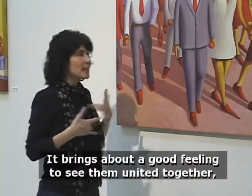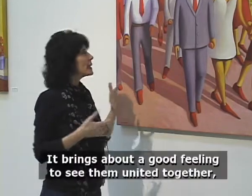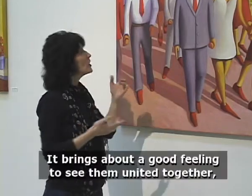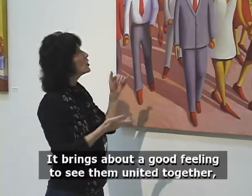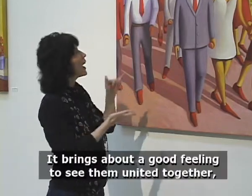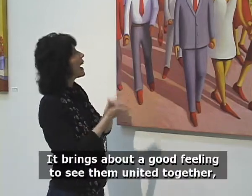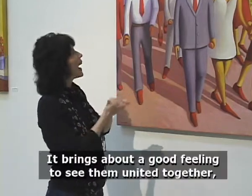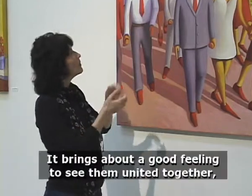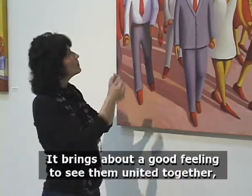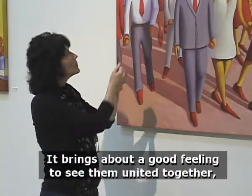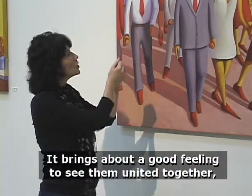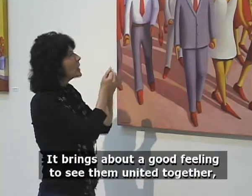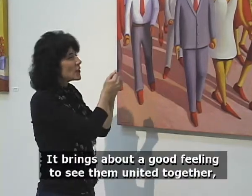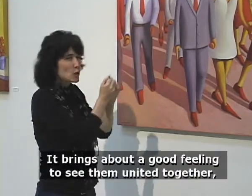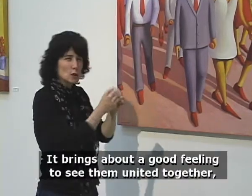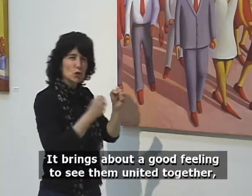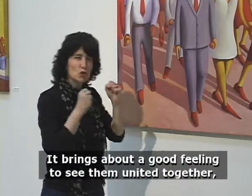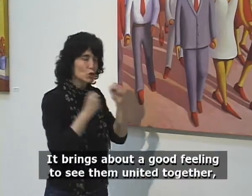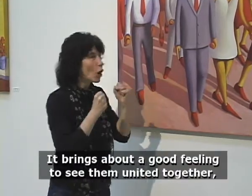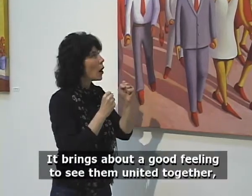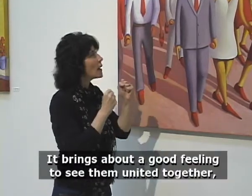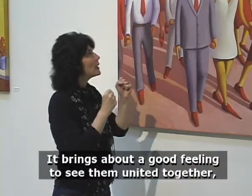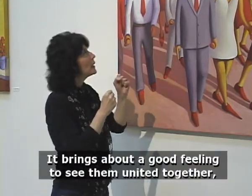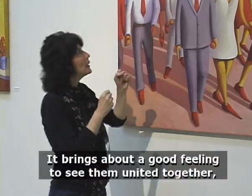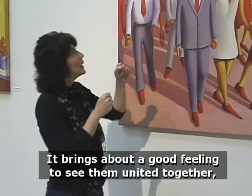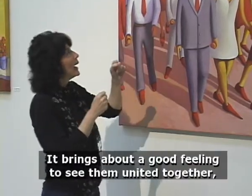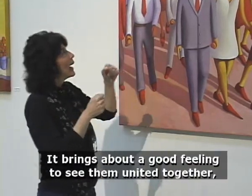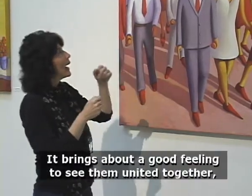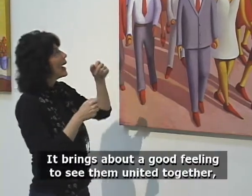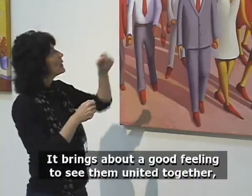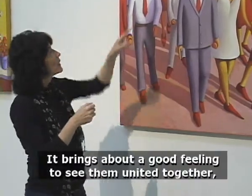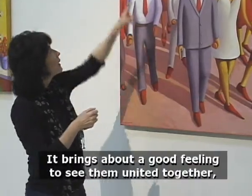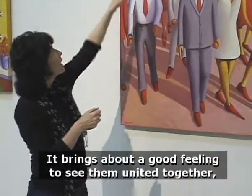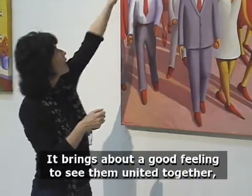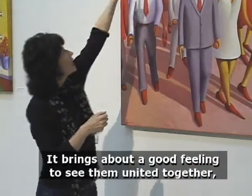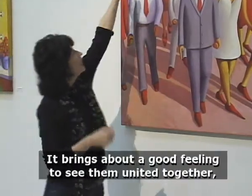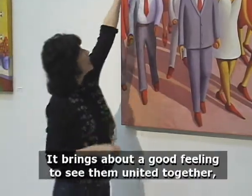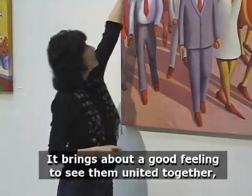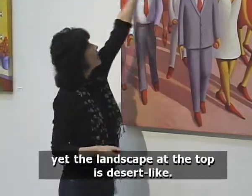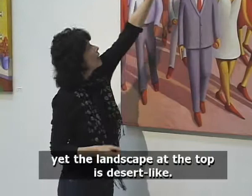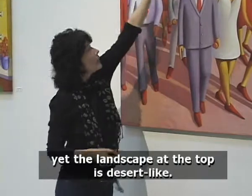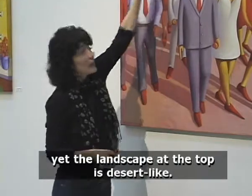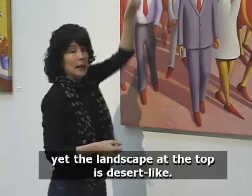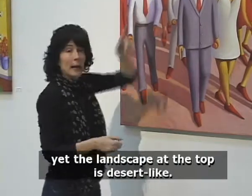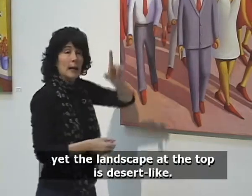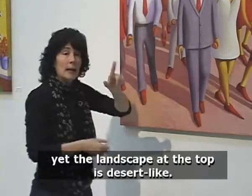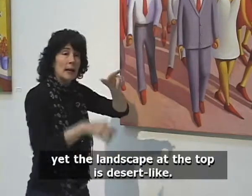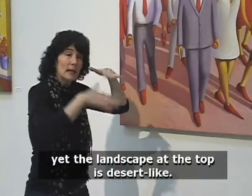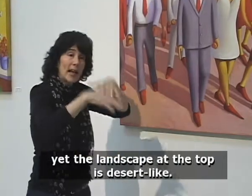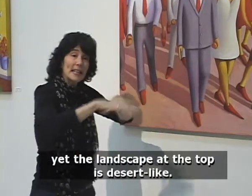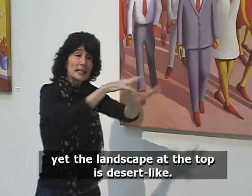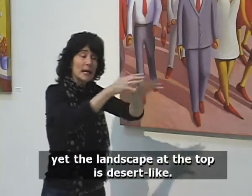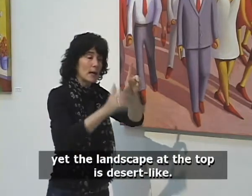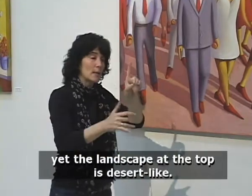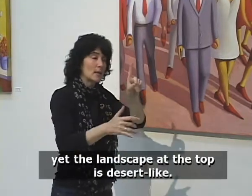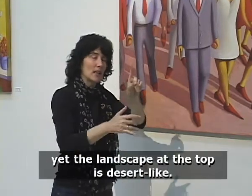It brings about a good feeling to see them united together, yet the landscape at the top